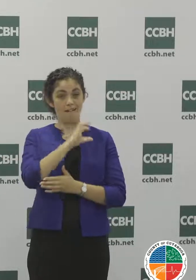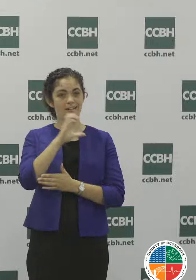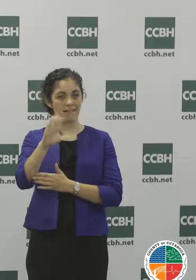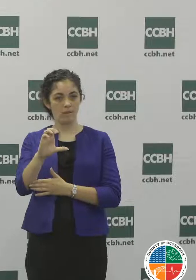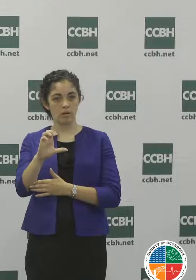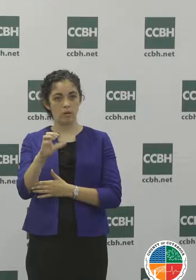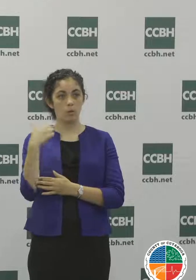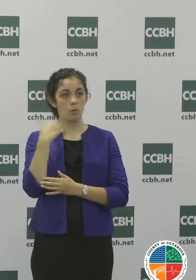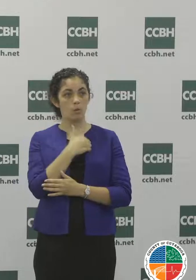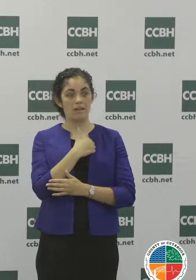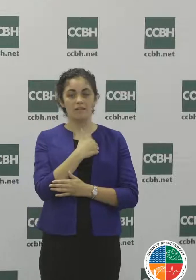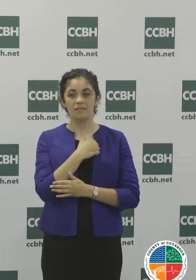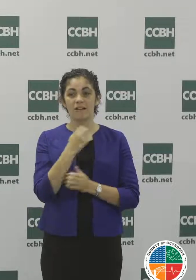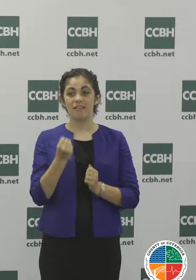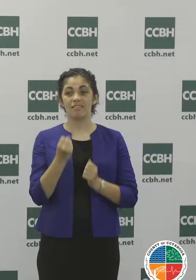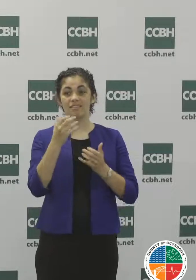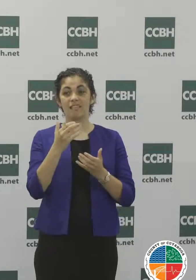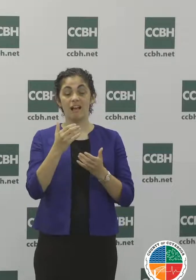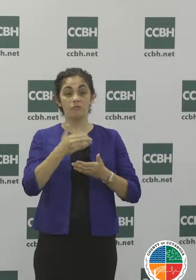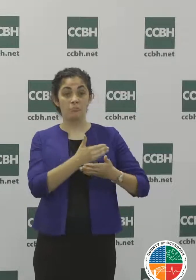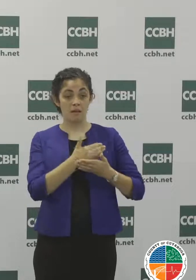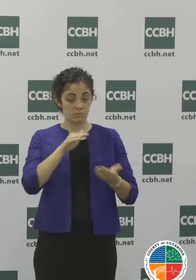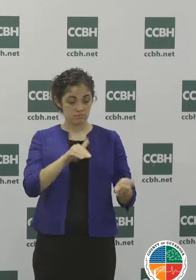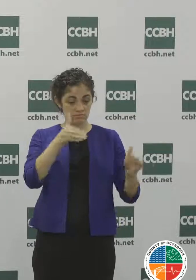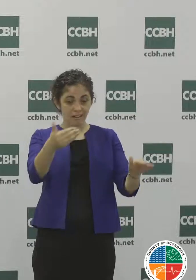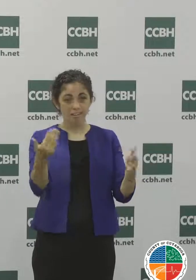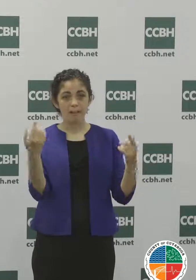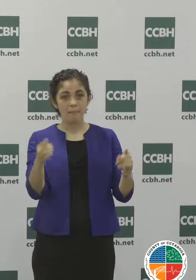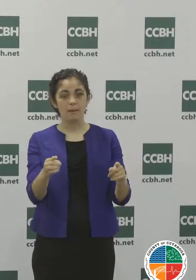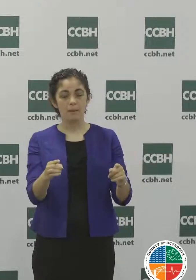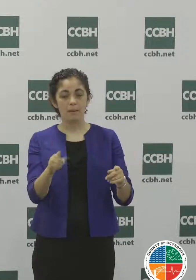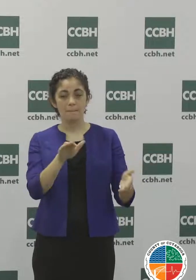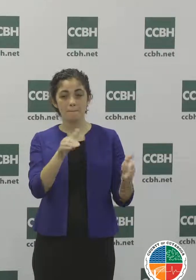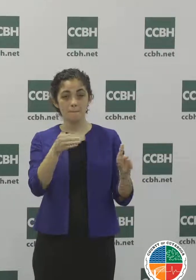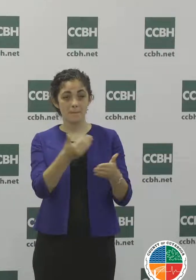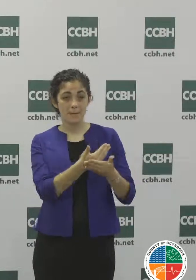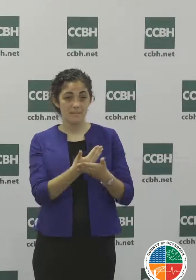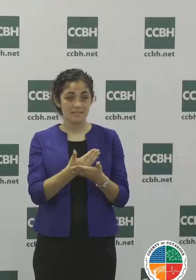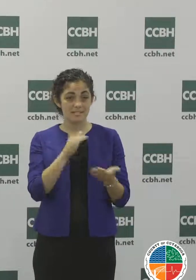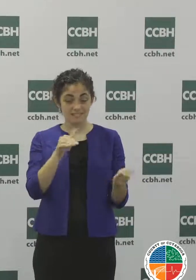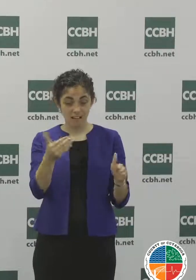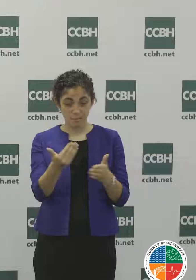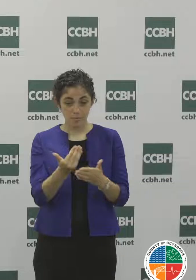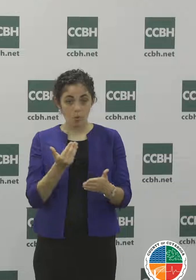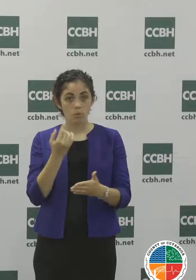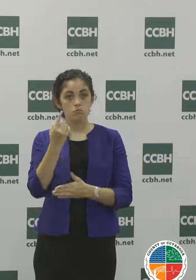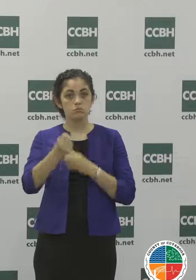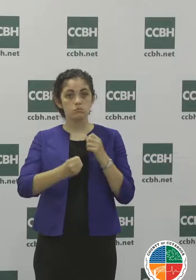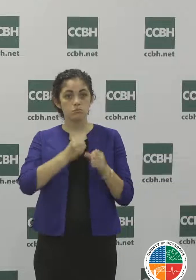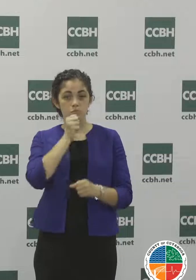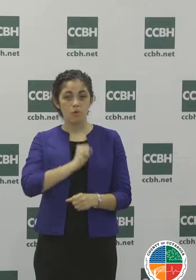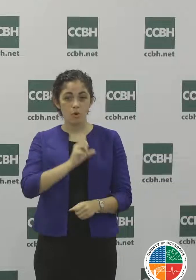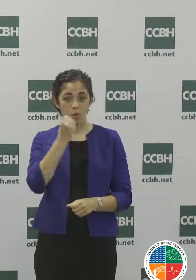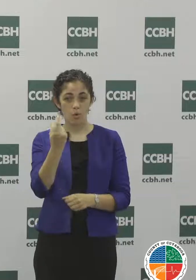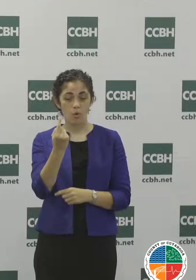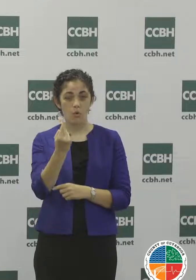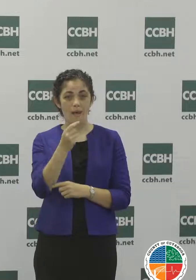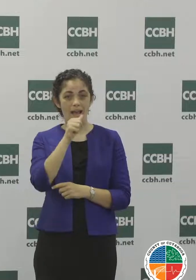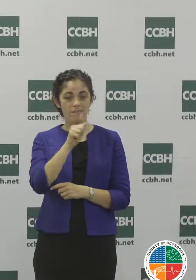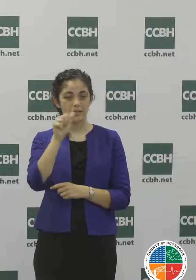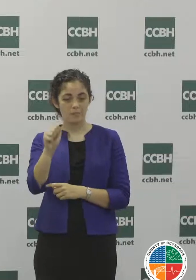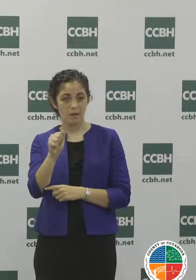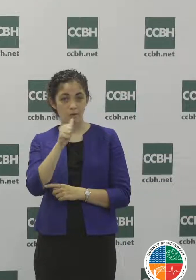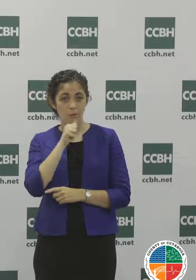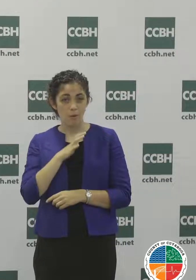County, we have an infant mortality rate, babies who die before their first birthday, among African